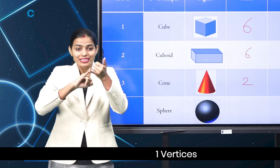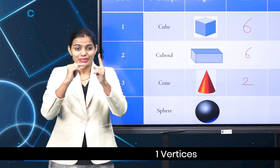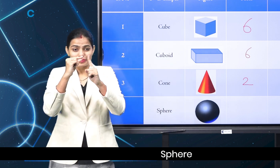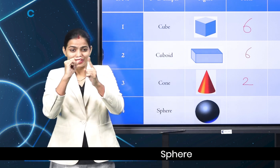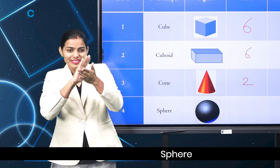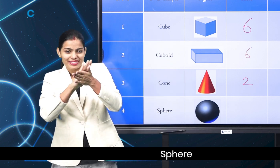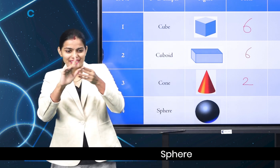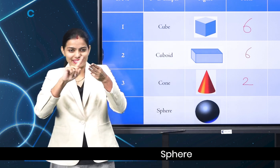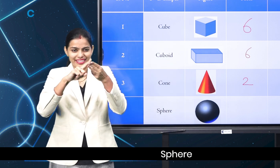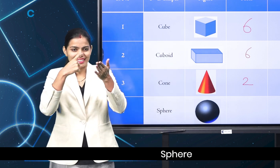Sphere,